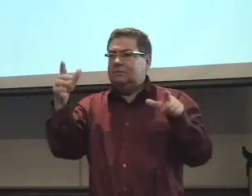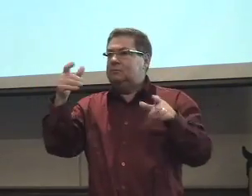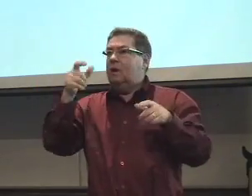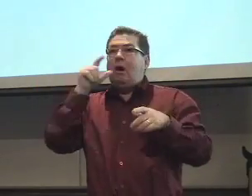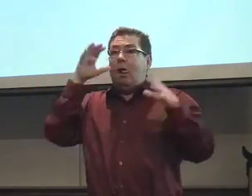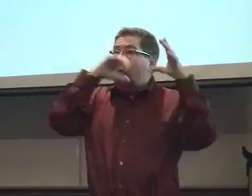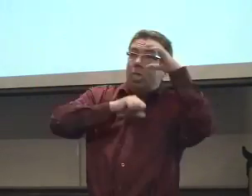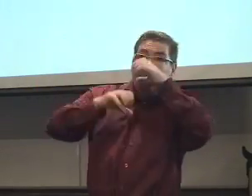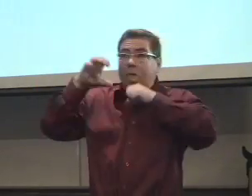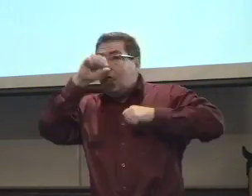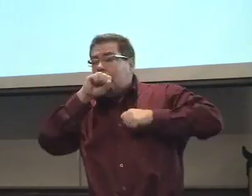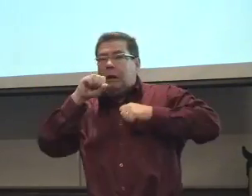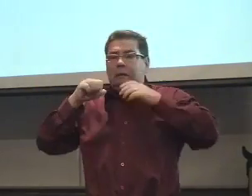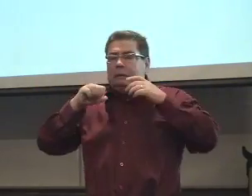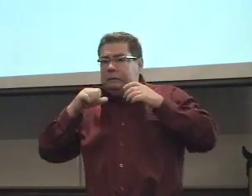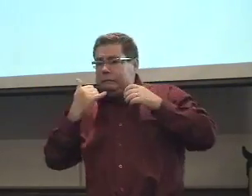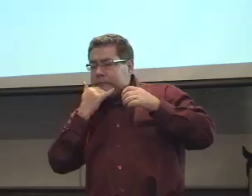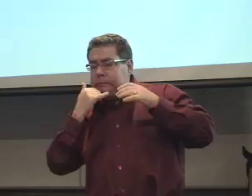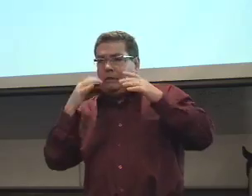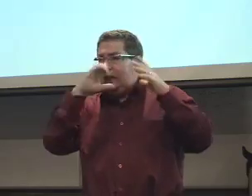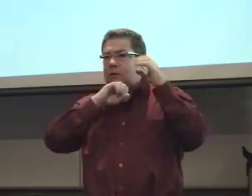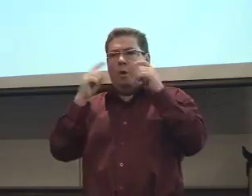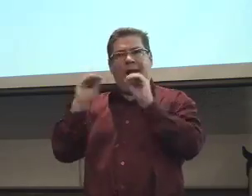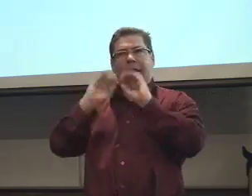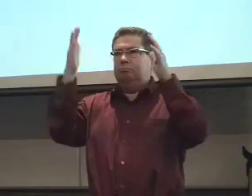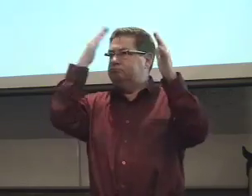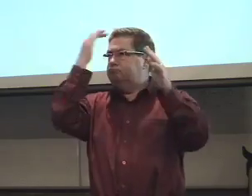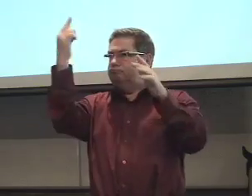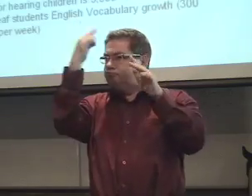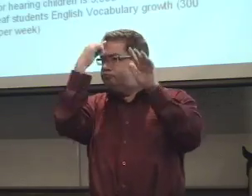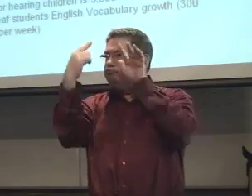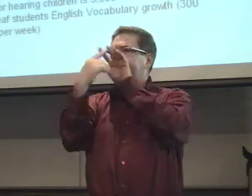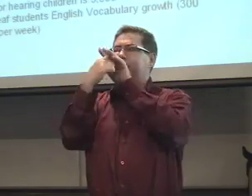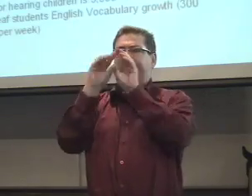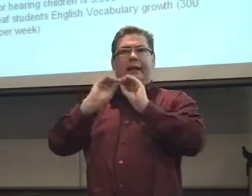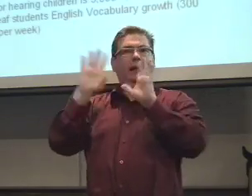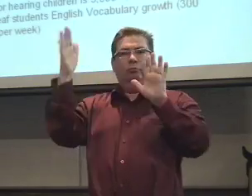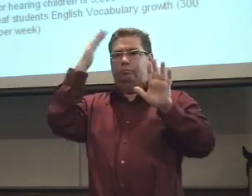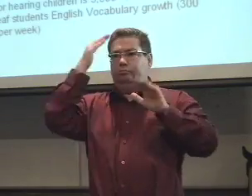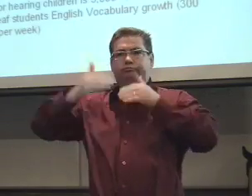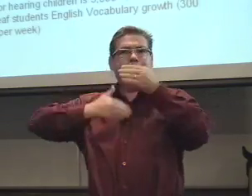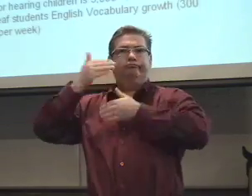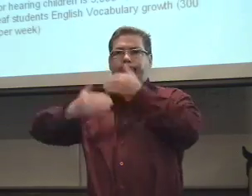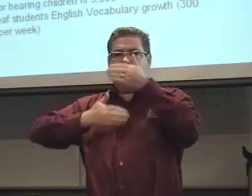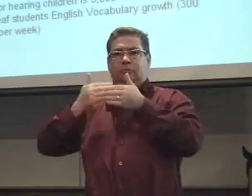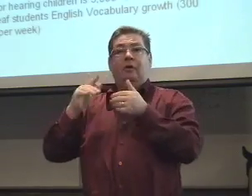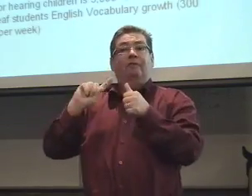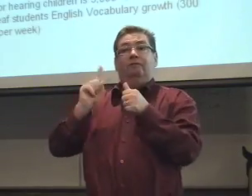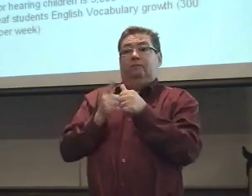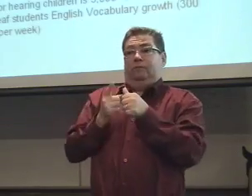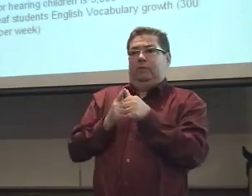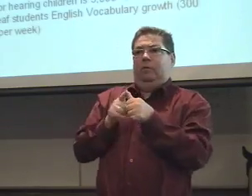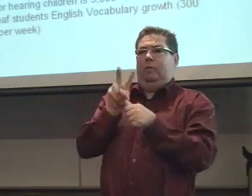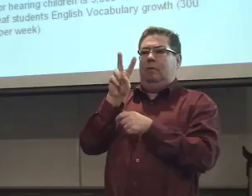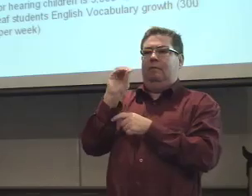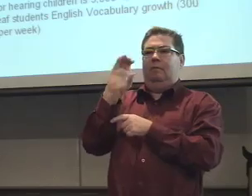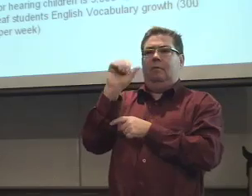guessing. So the first thing we look at is vocabulary. I'll give you a minute to look at this chart.